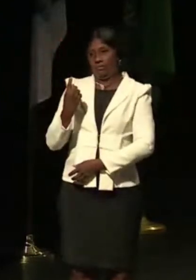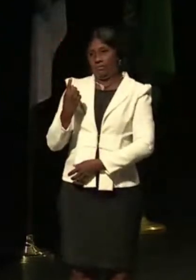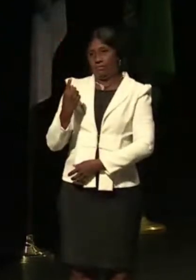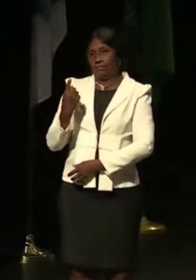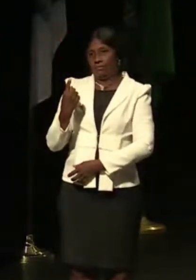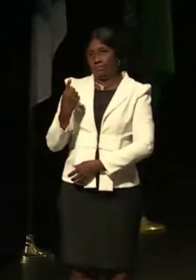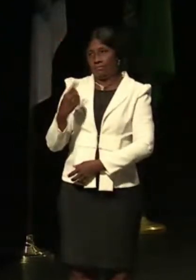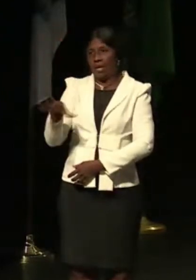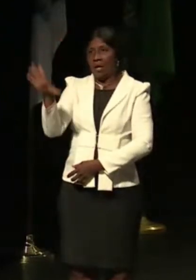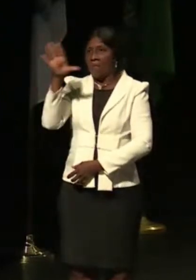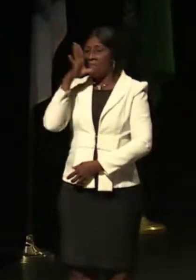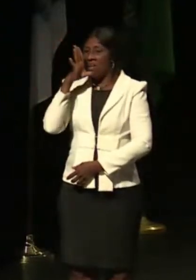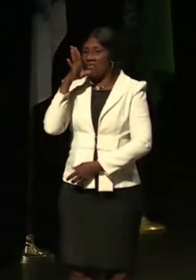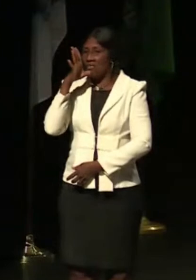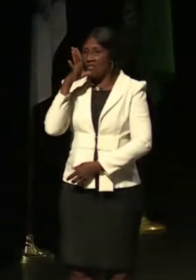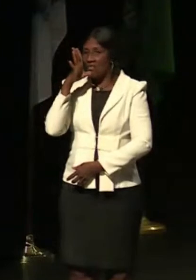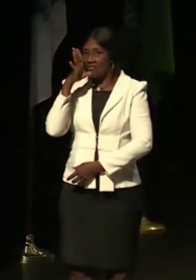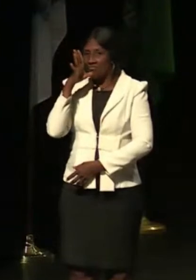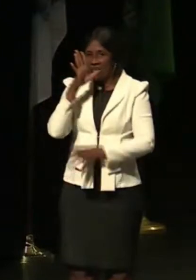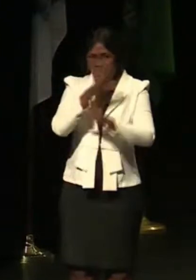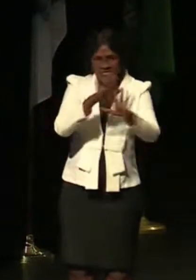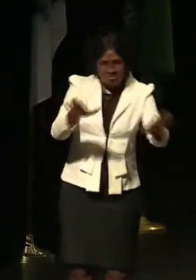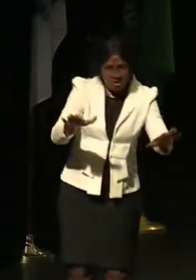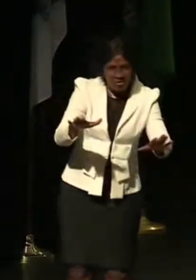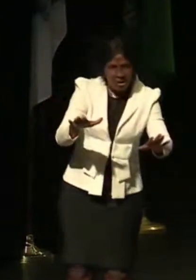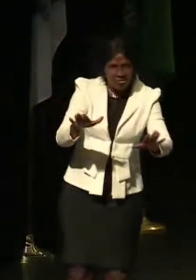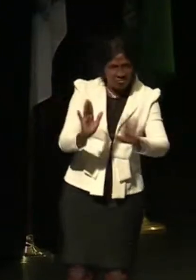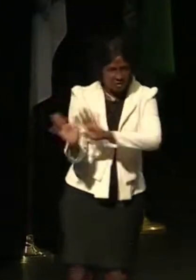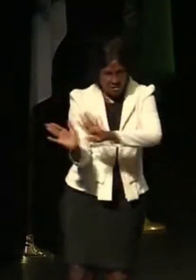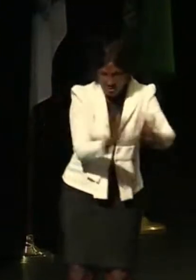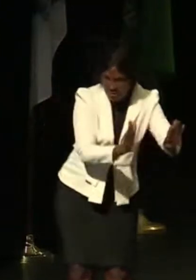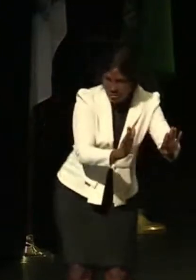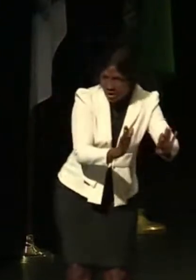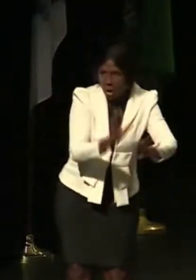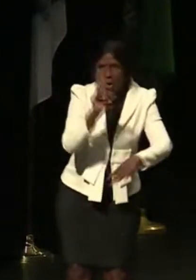mother cannot discriminate against her children.